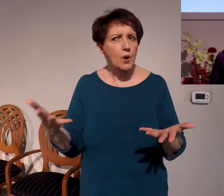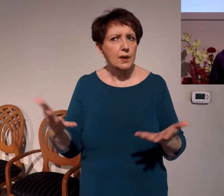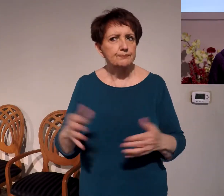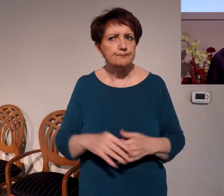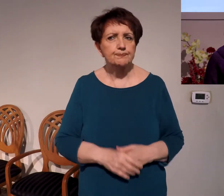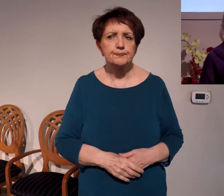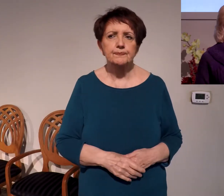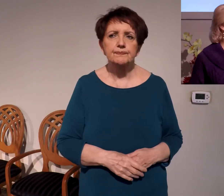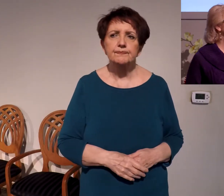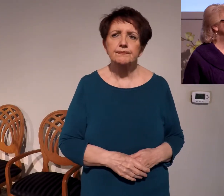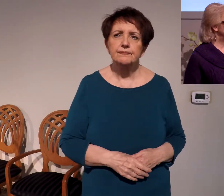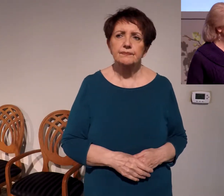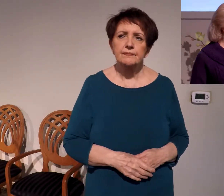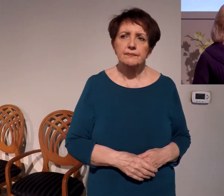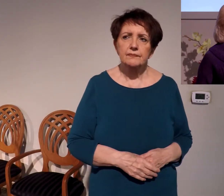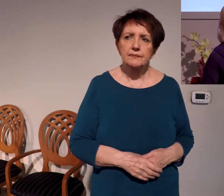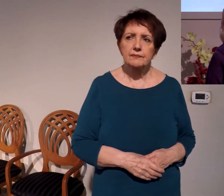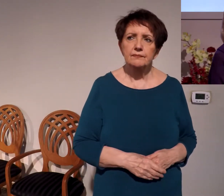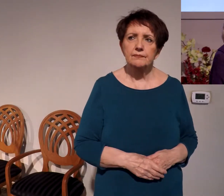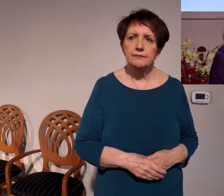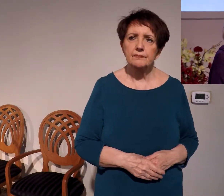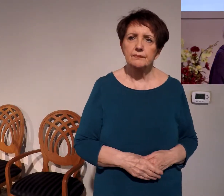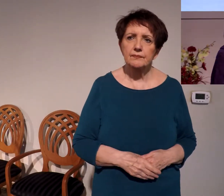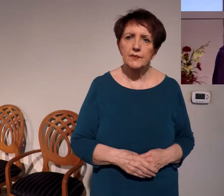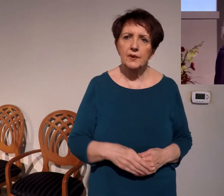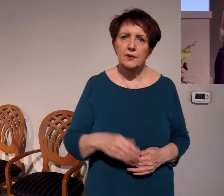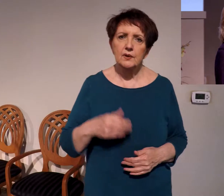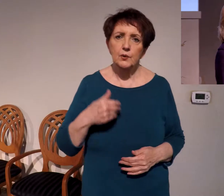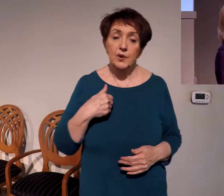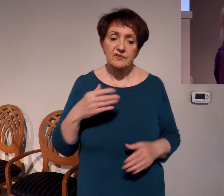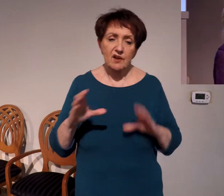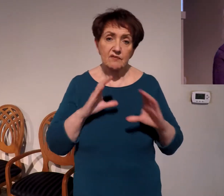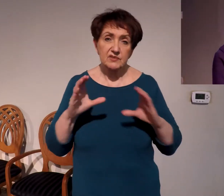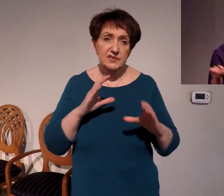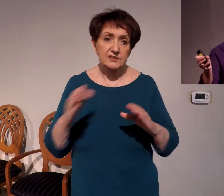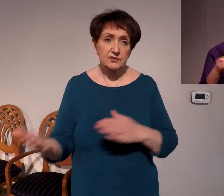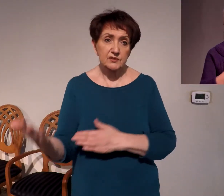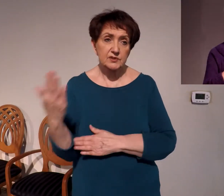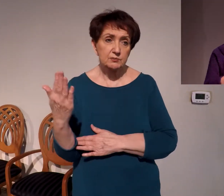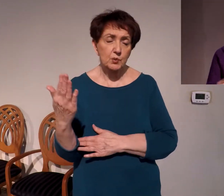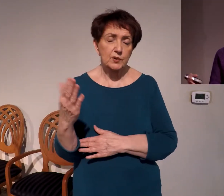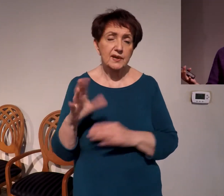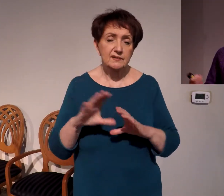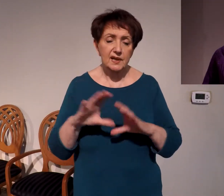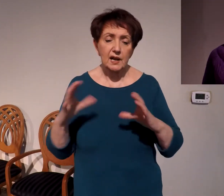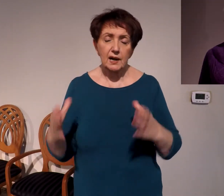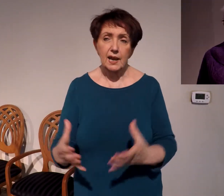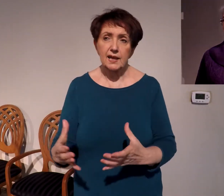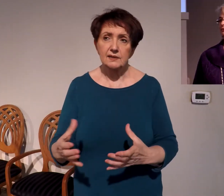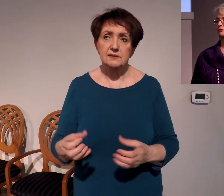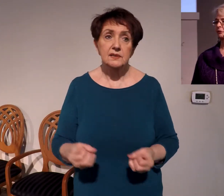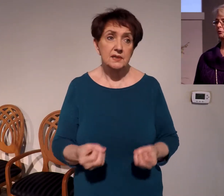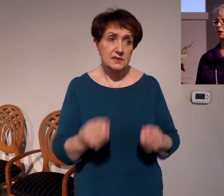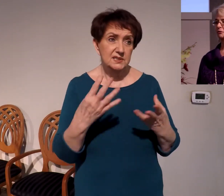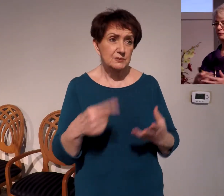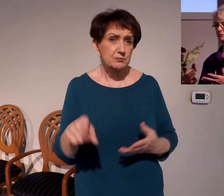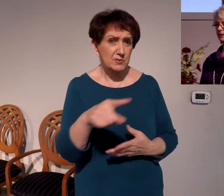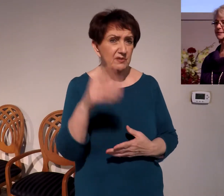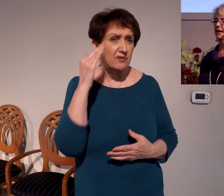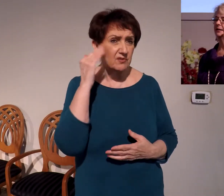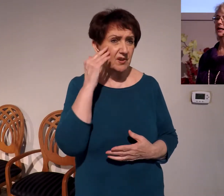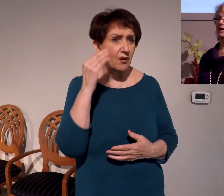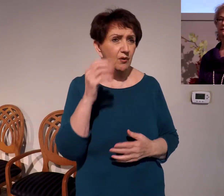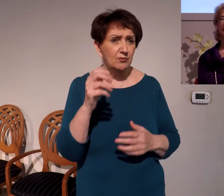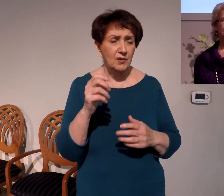So we just had this conversation in our Sunday morning class this morning, and I was sharing. As many of you know, I've been driving back and forth to Fort Worth with